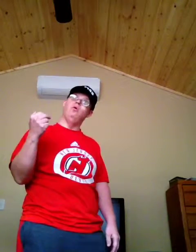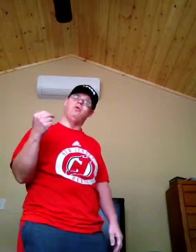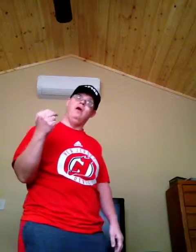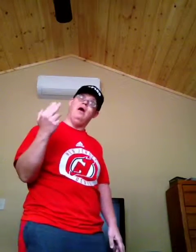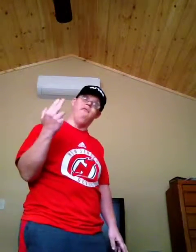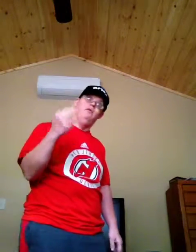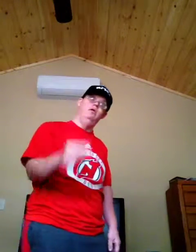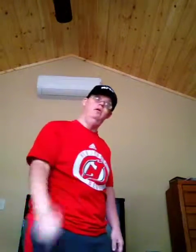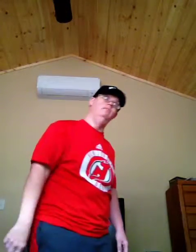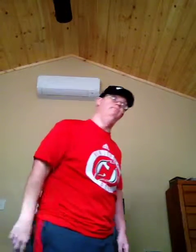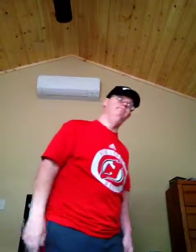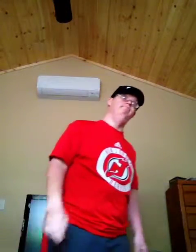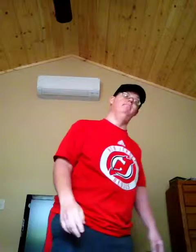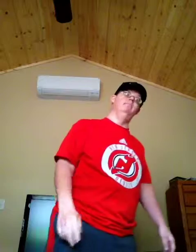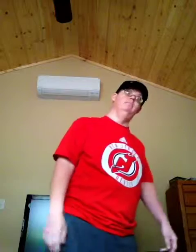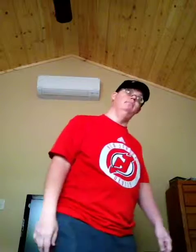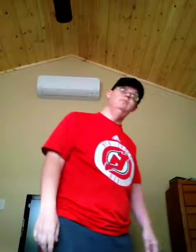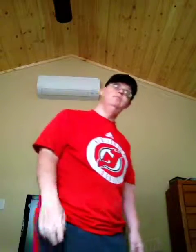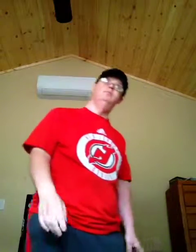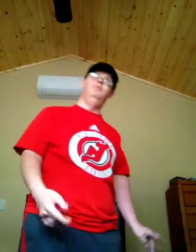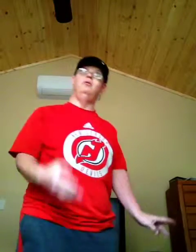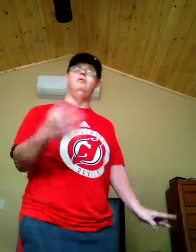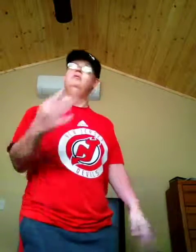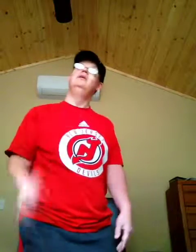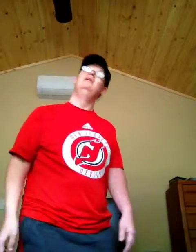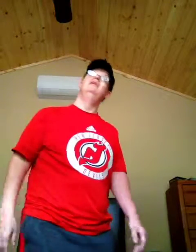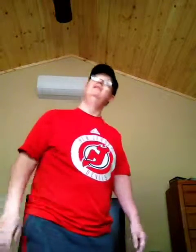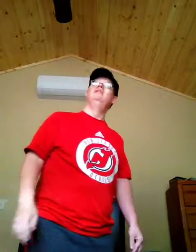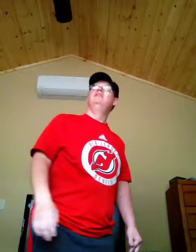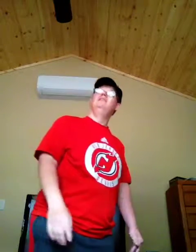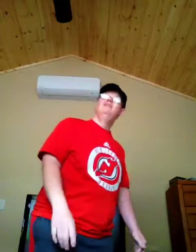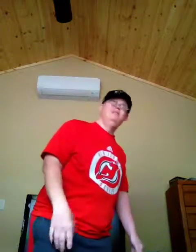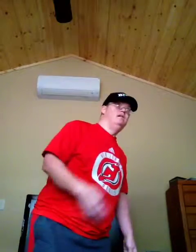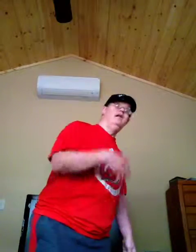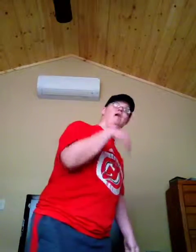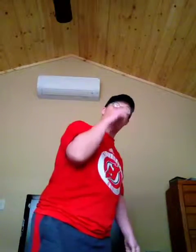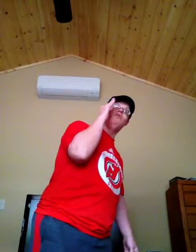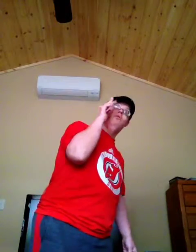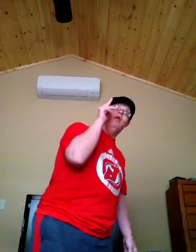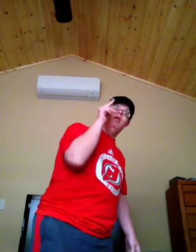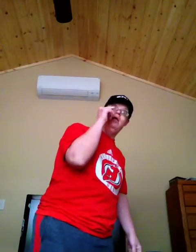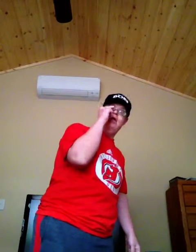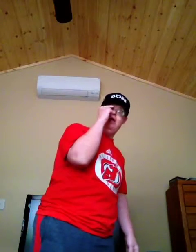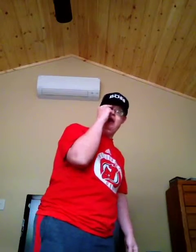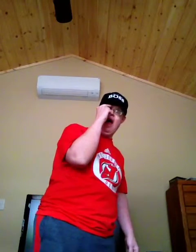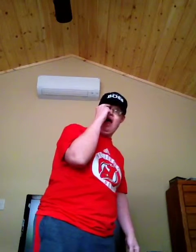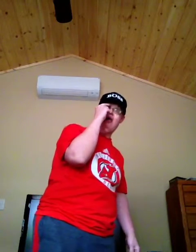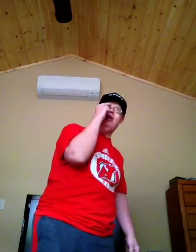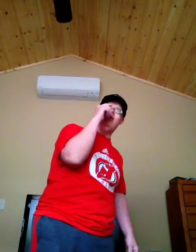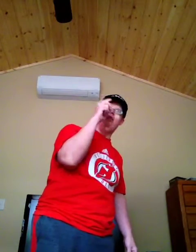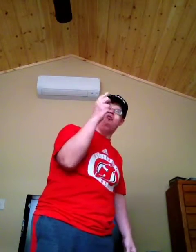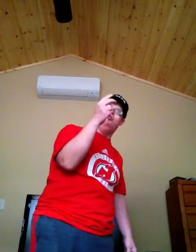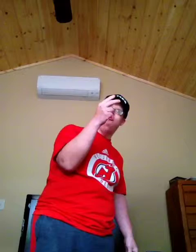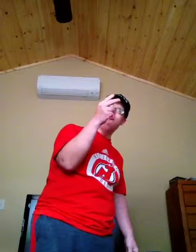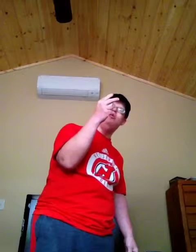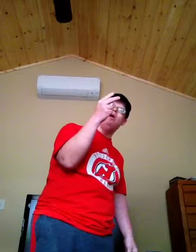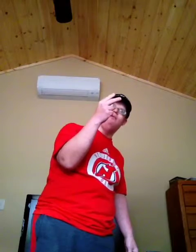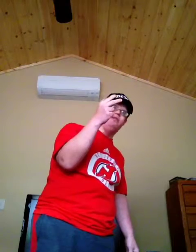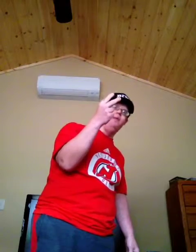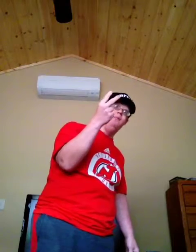whiskey after. But it was, I had 2 of the